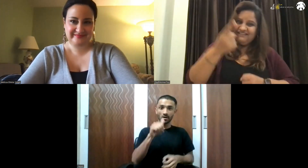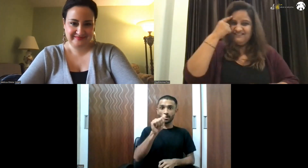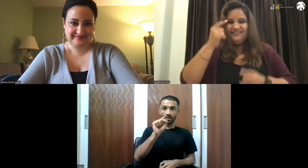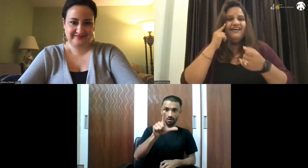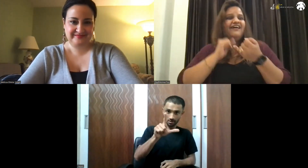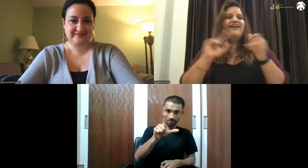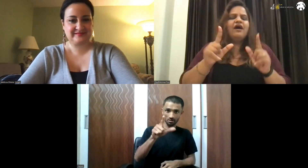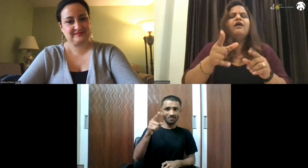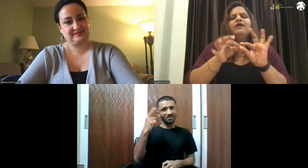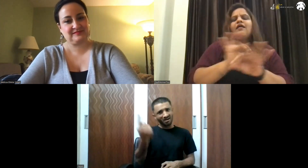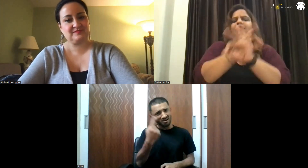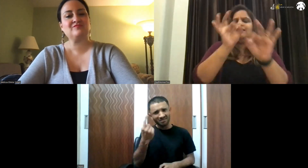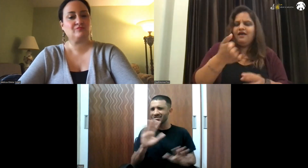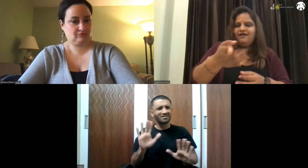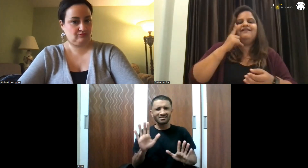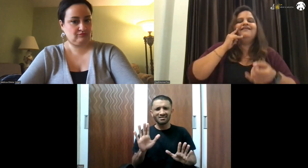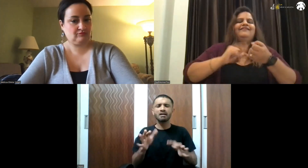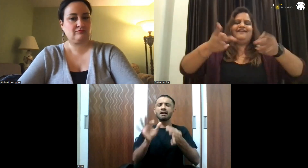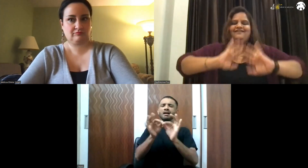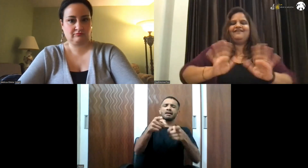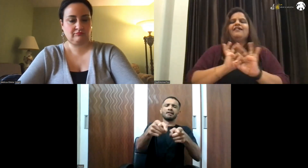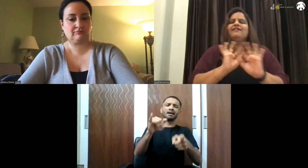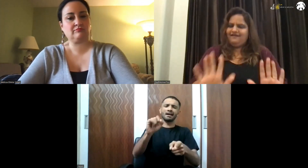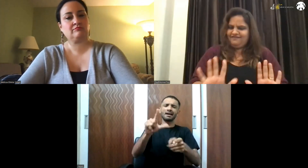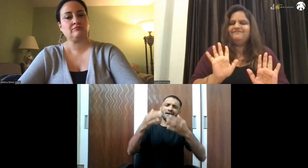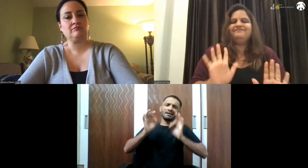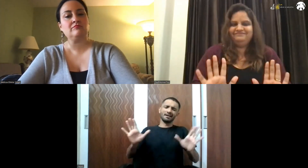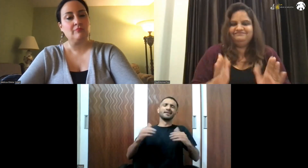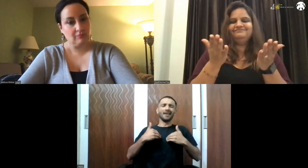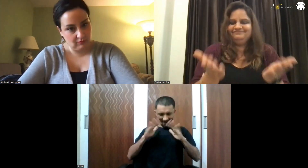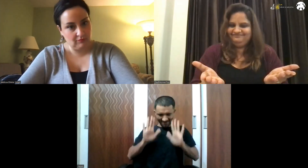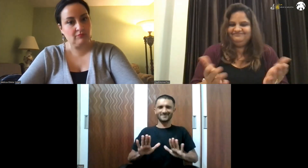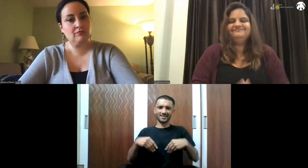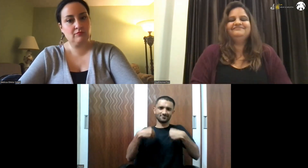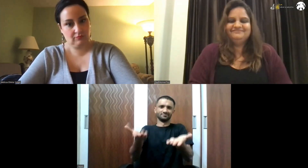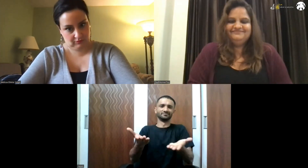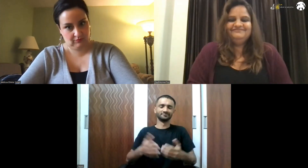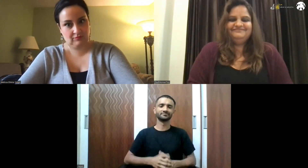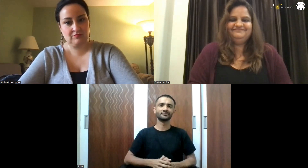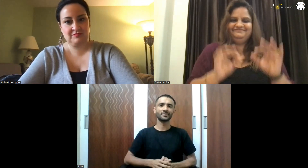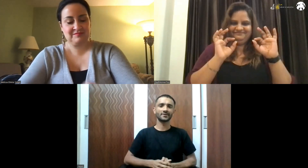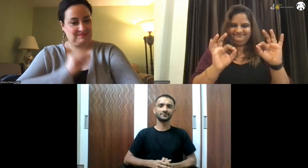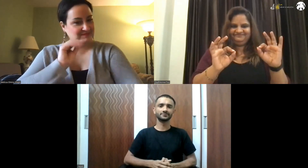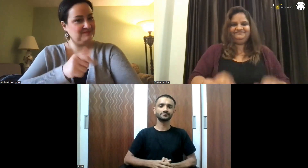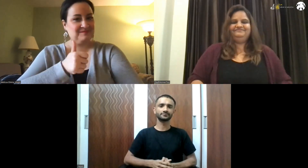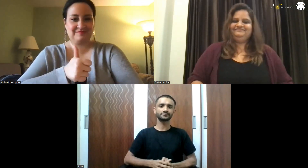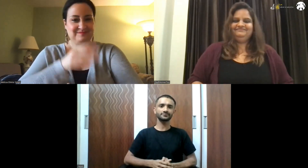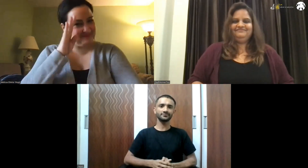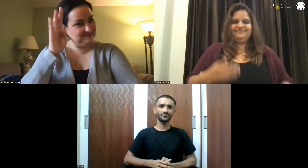Thank you, Melissa, for joining. We do have sign language interpreters to provide access